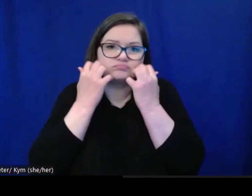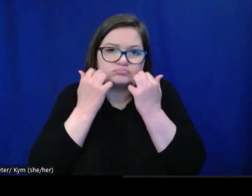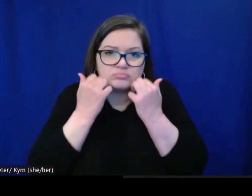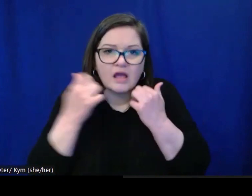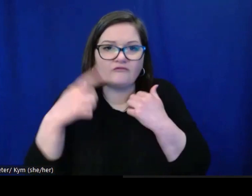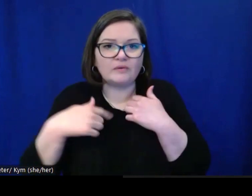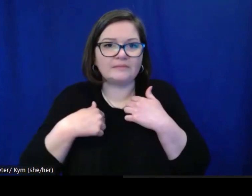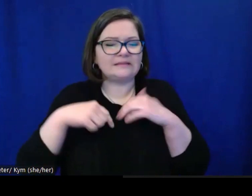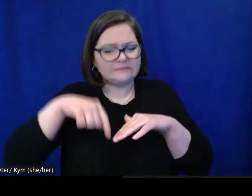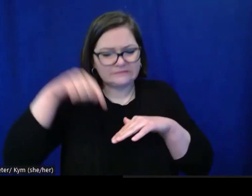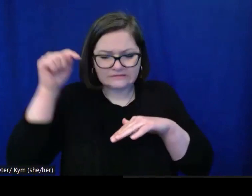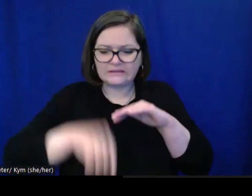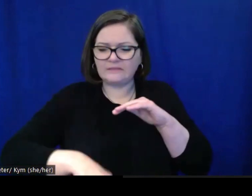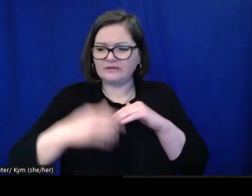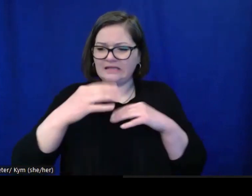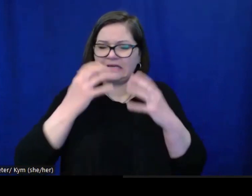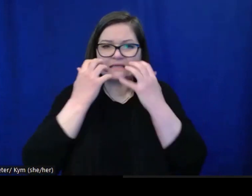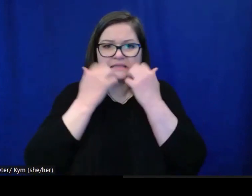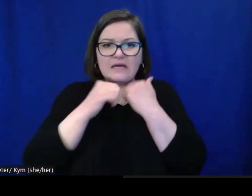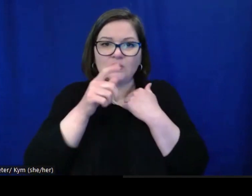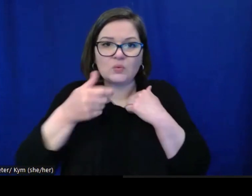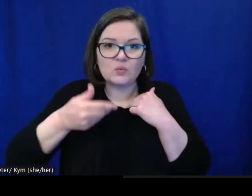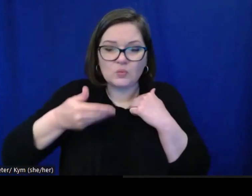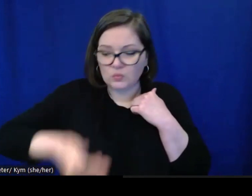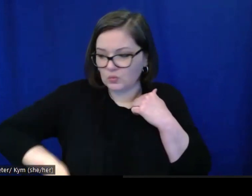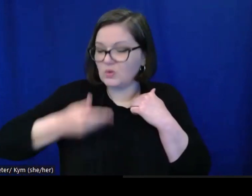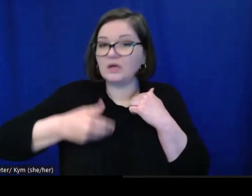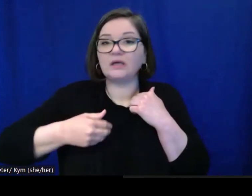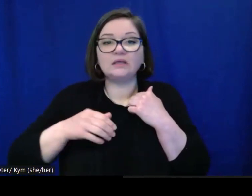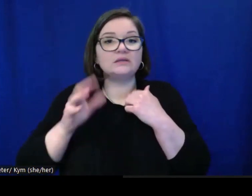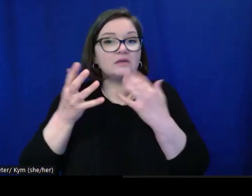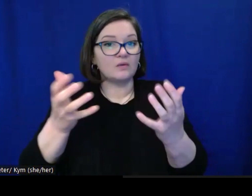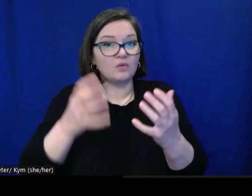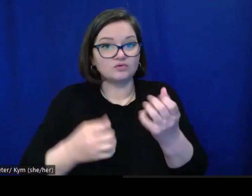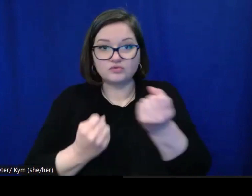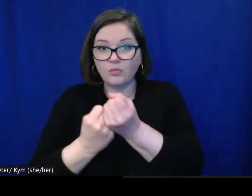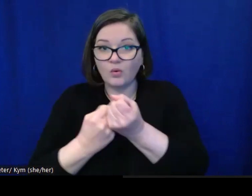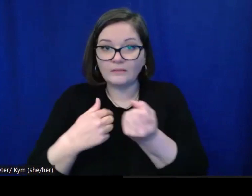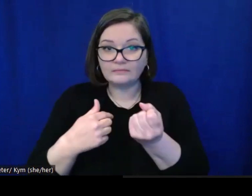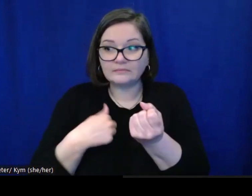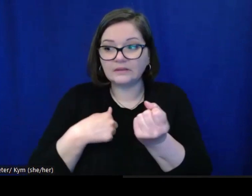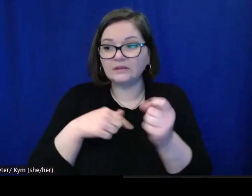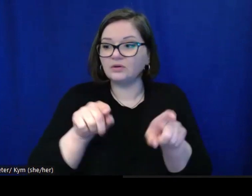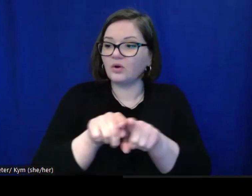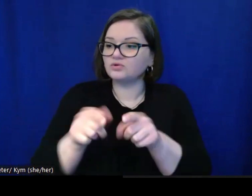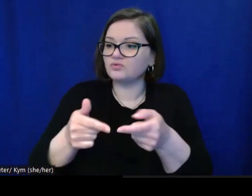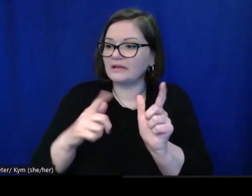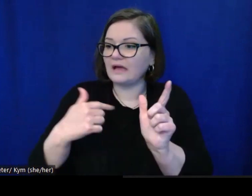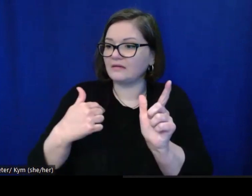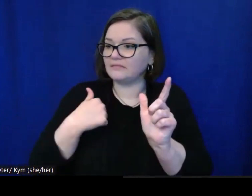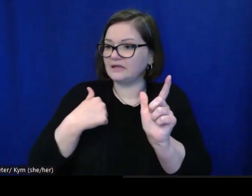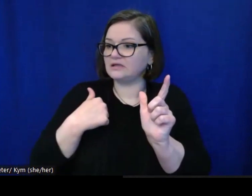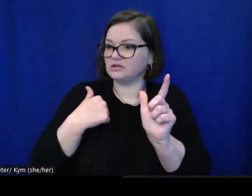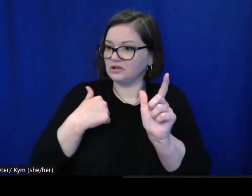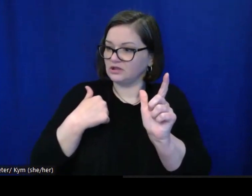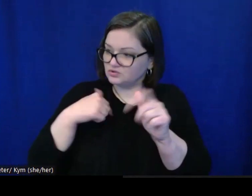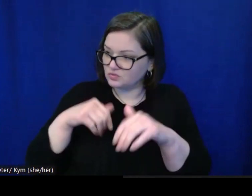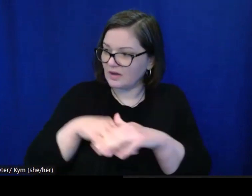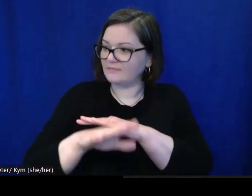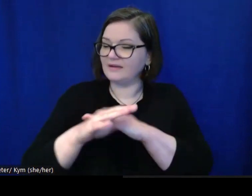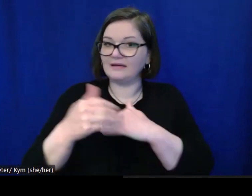about supporting me and allowing me to take up space.